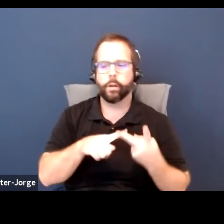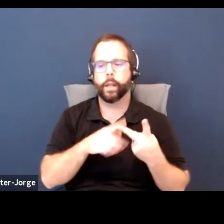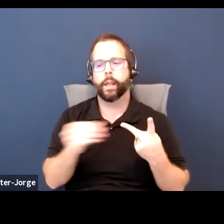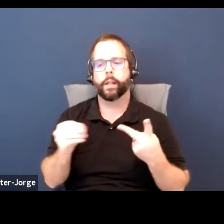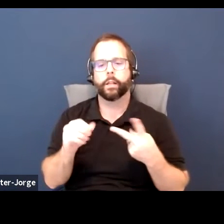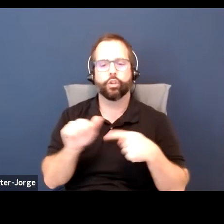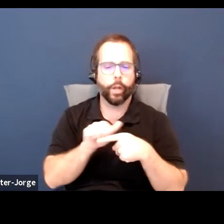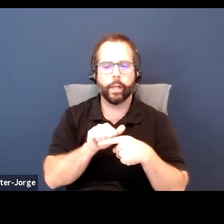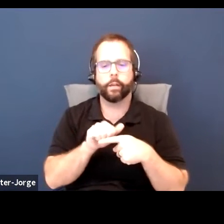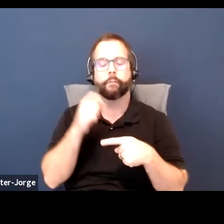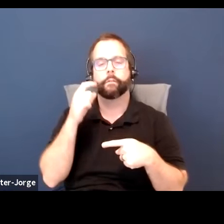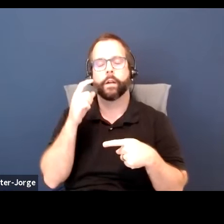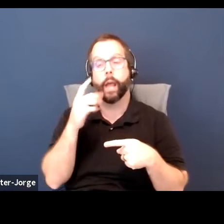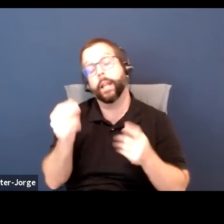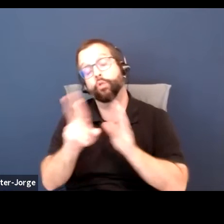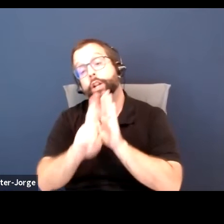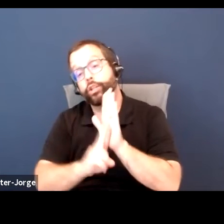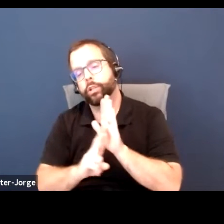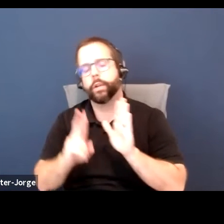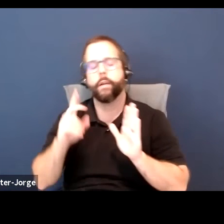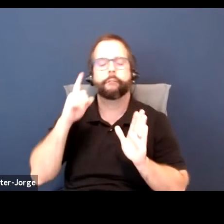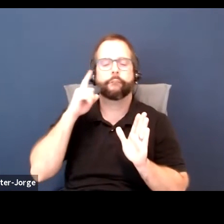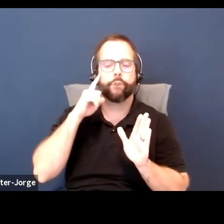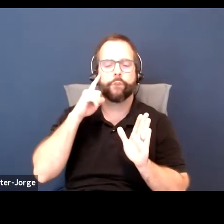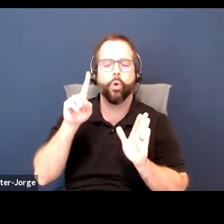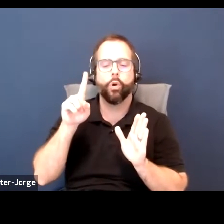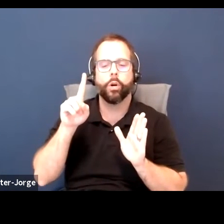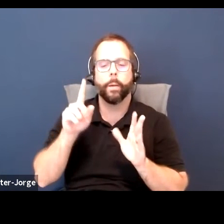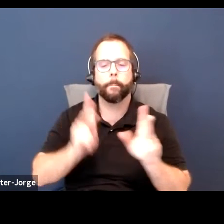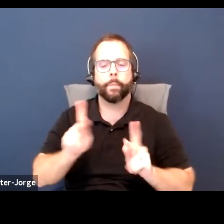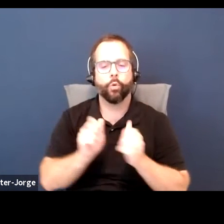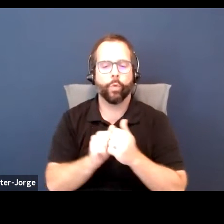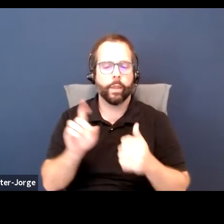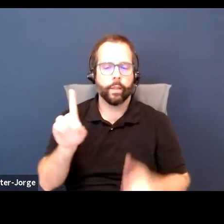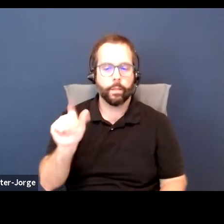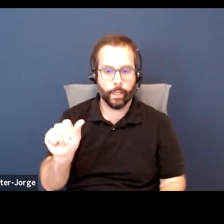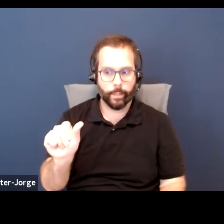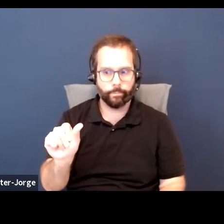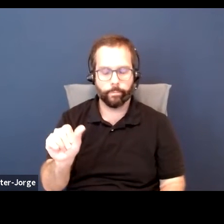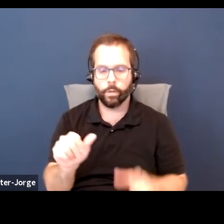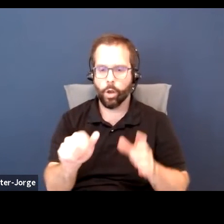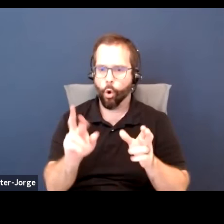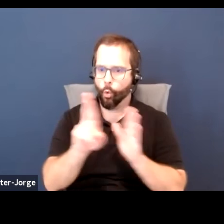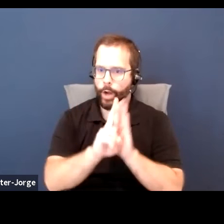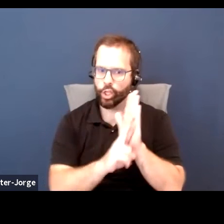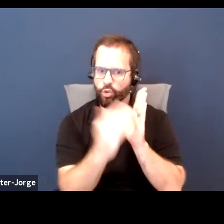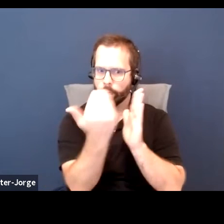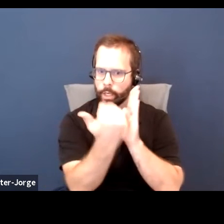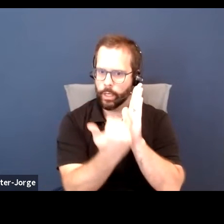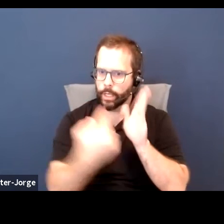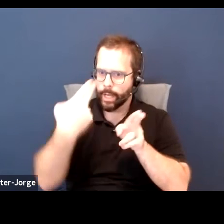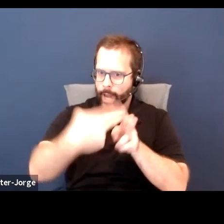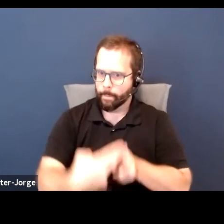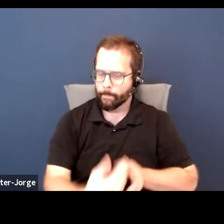and registry for people with disabilities. This has not ever been done that I'm aware of